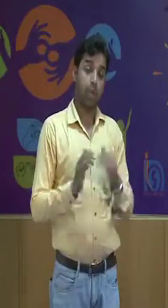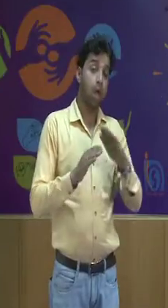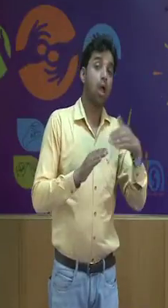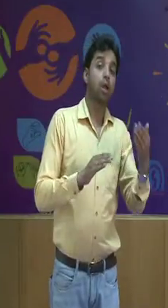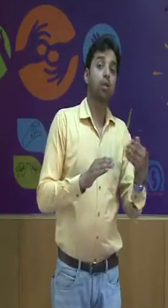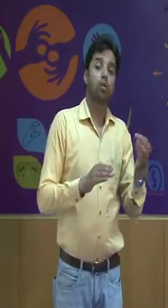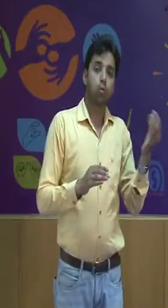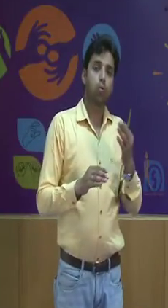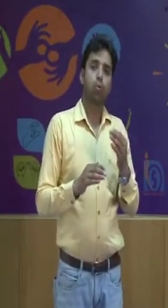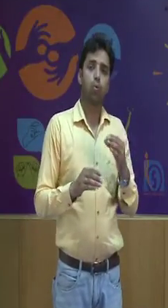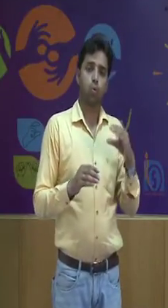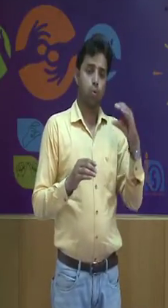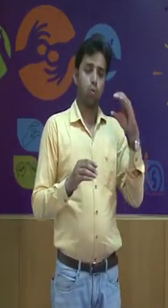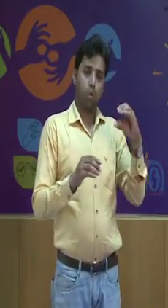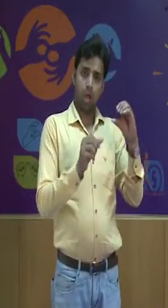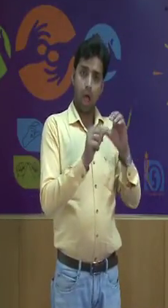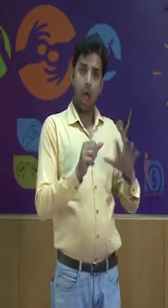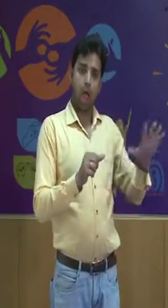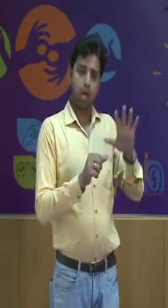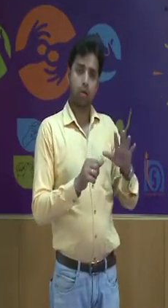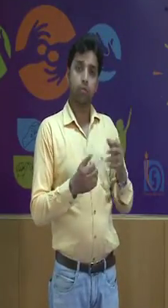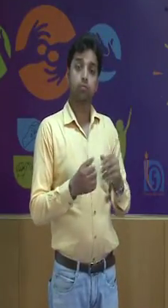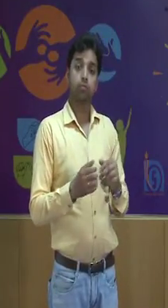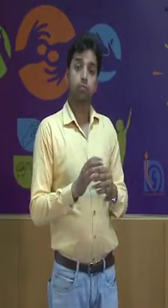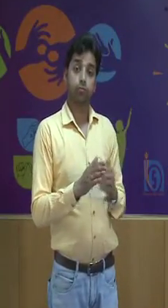Another new caste was the Kayastha caste.